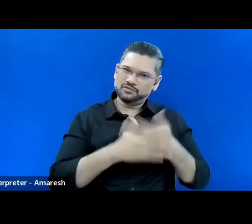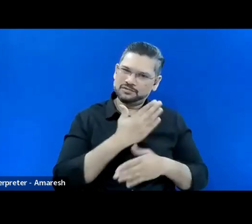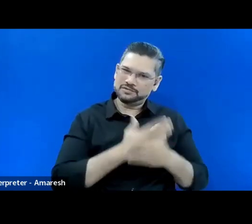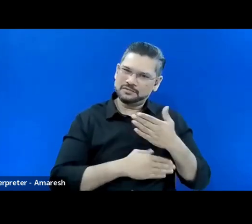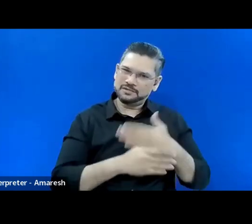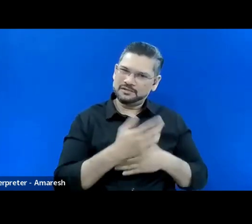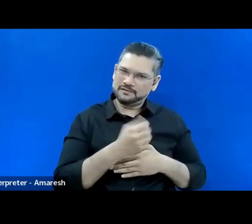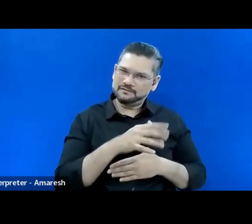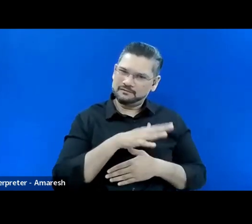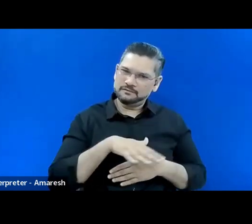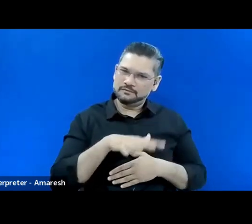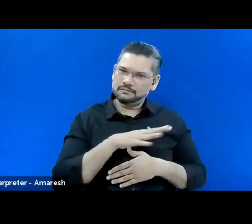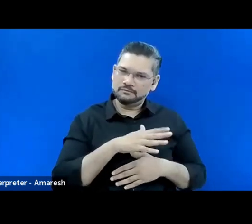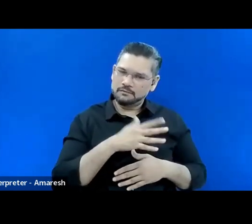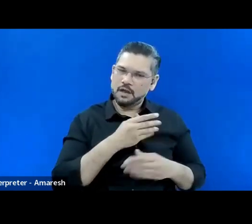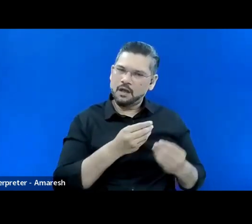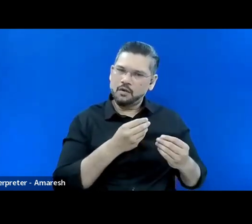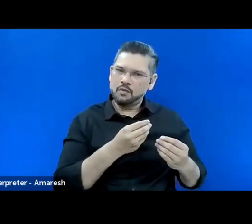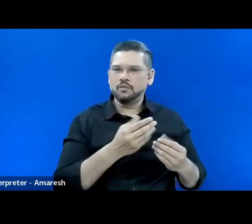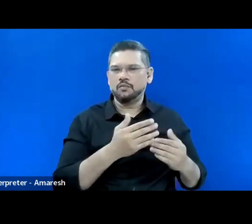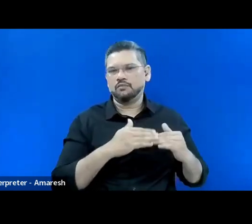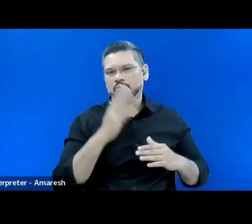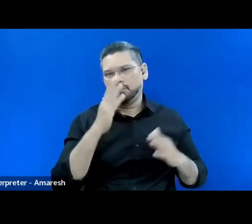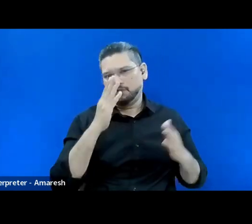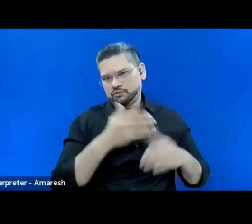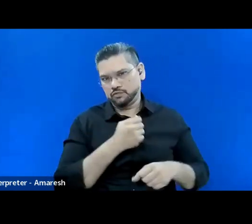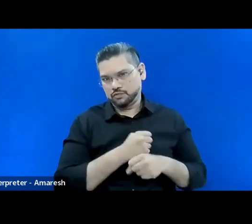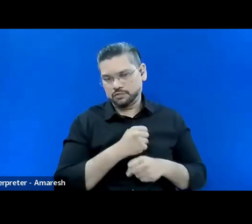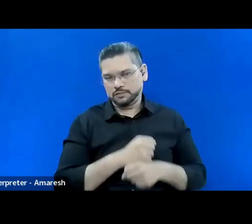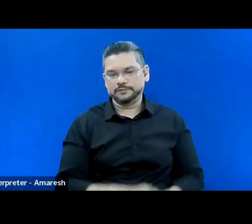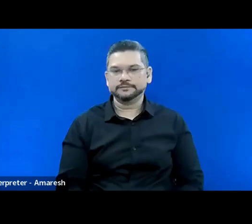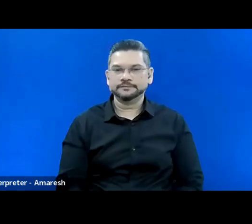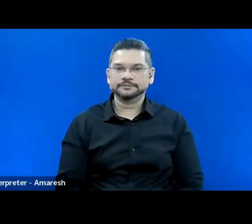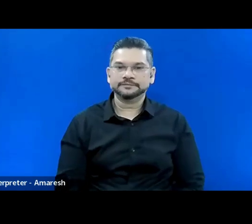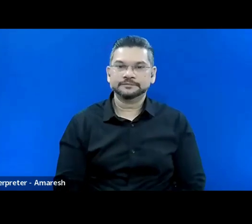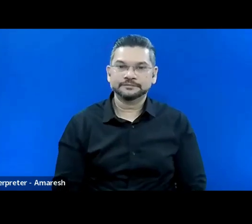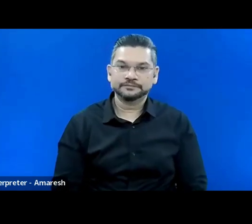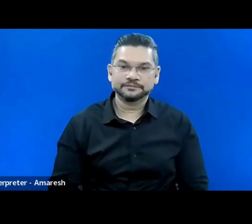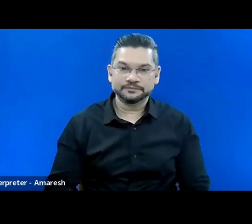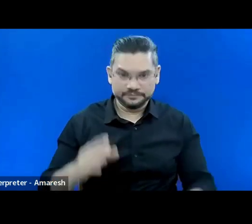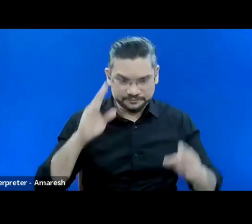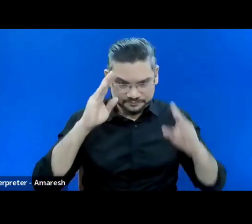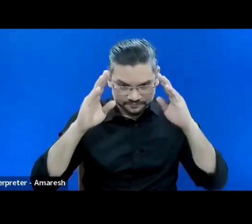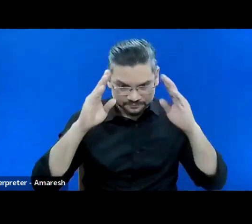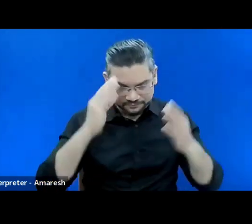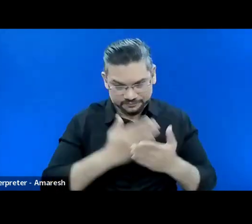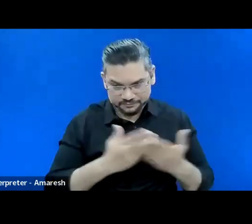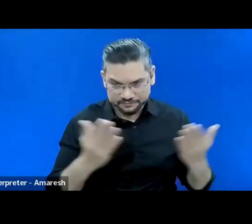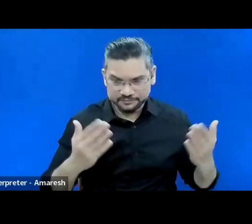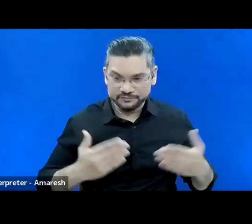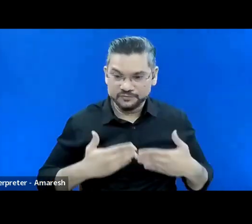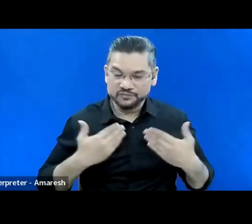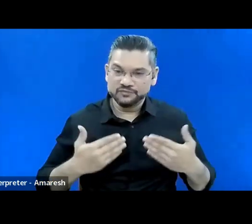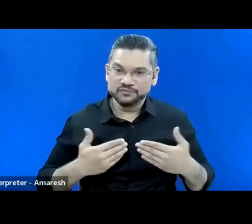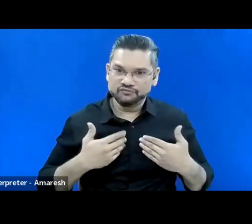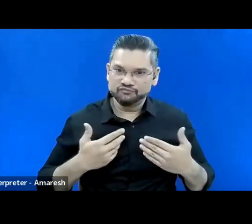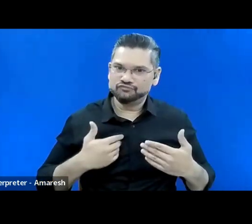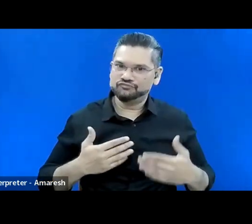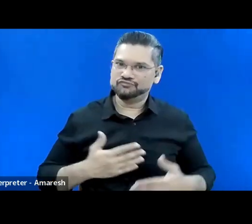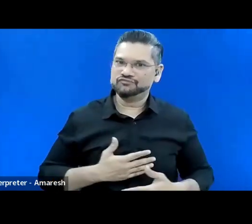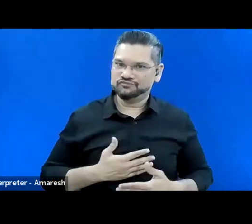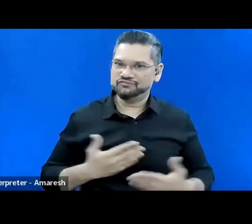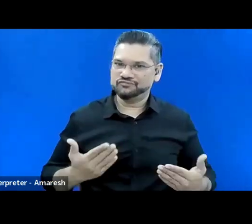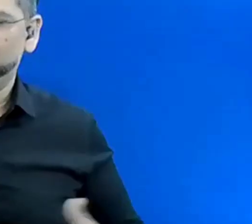to you. All right, thank you. Hello, everyone. It's really nice to be here with all of you. I'm Mazida